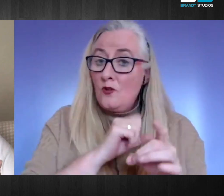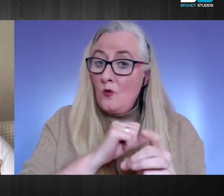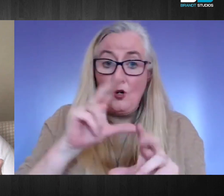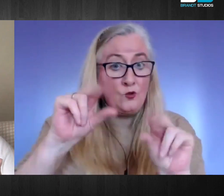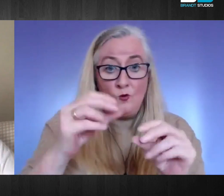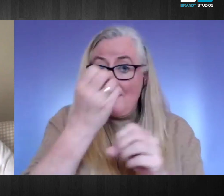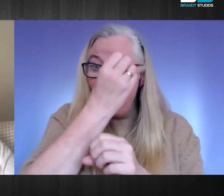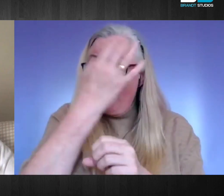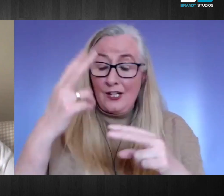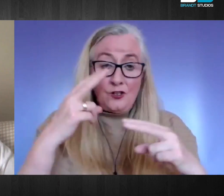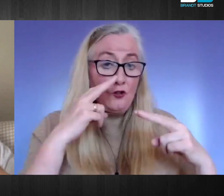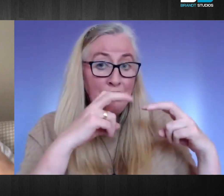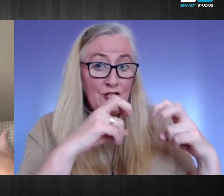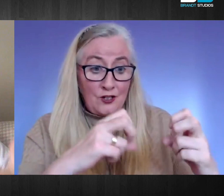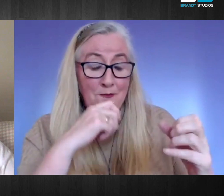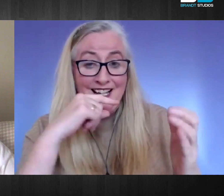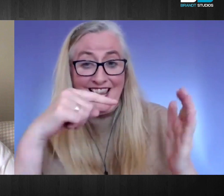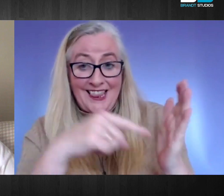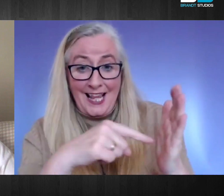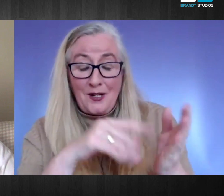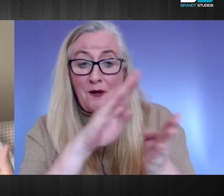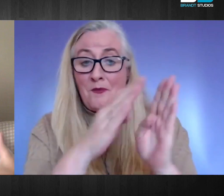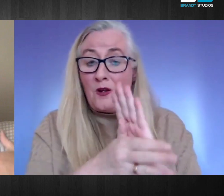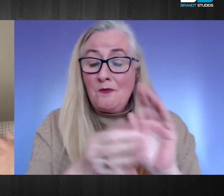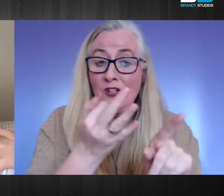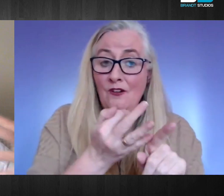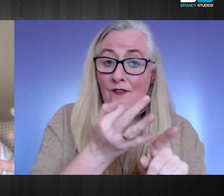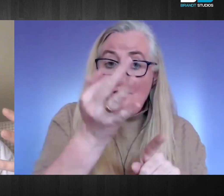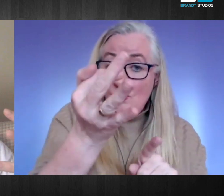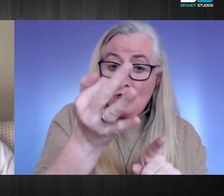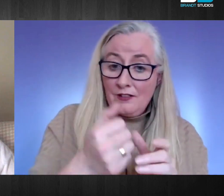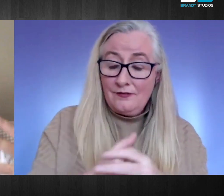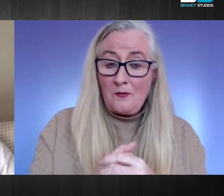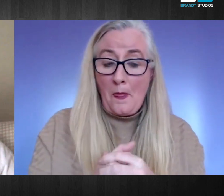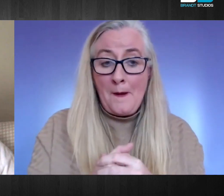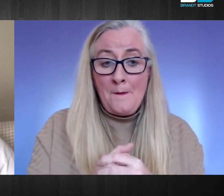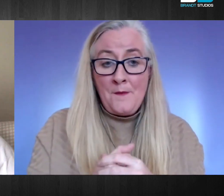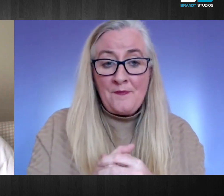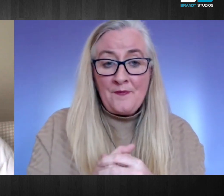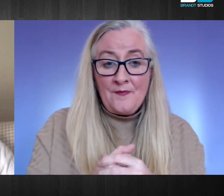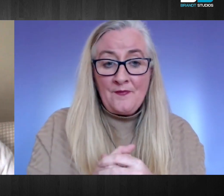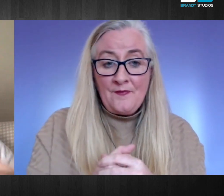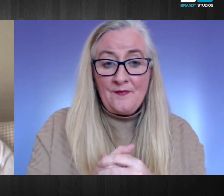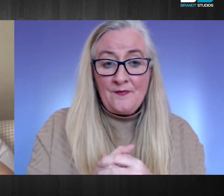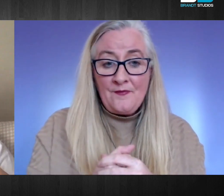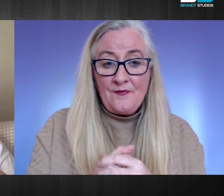is future care. But it's just human nature that we jump to meet the immediate needs, of